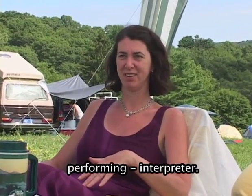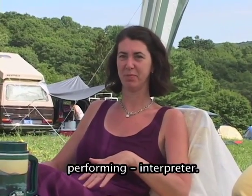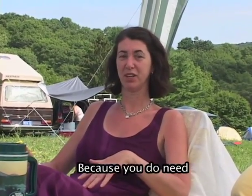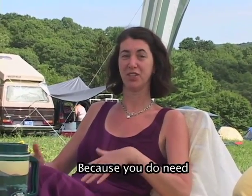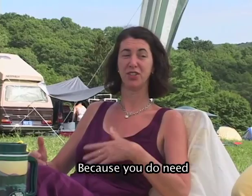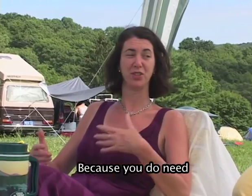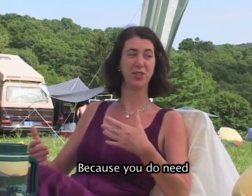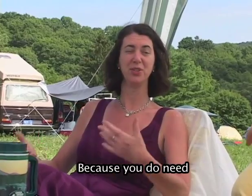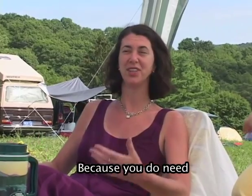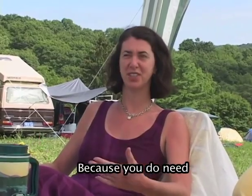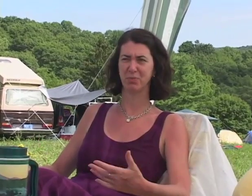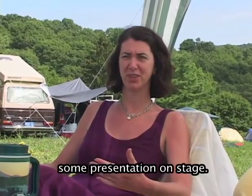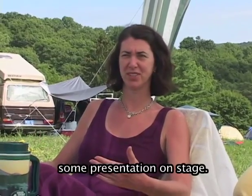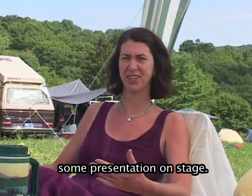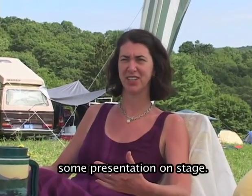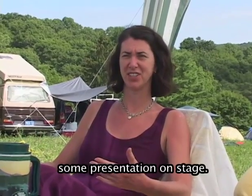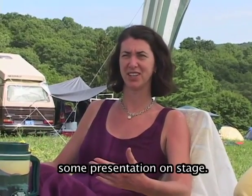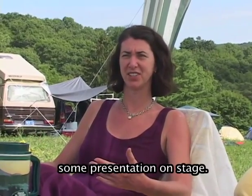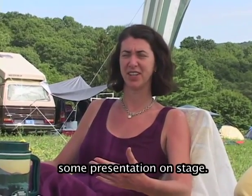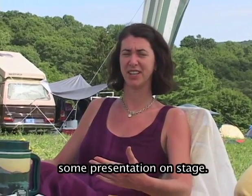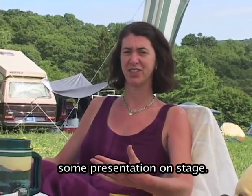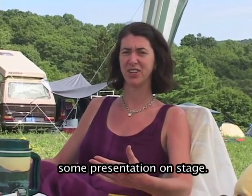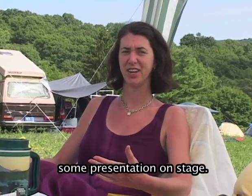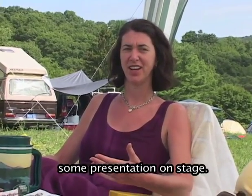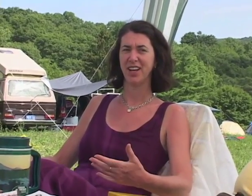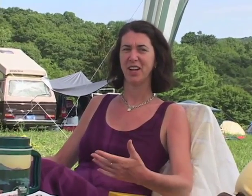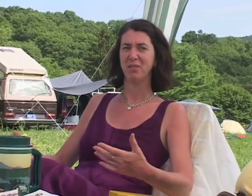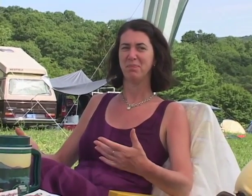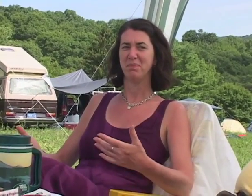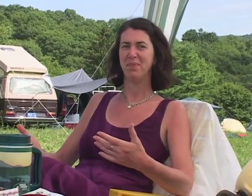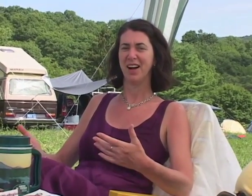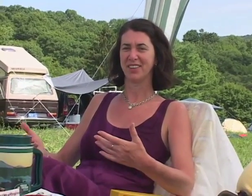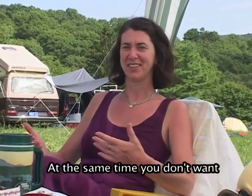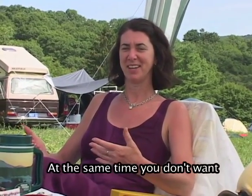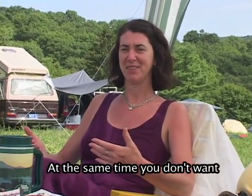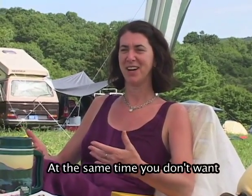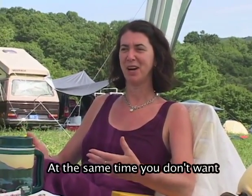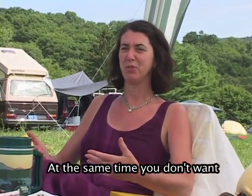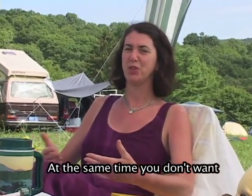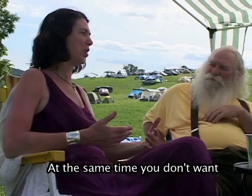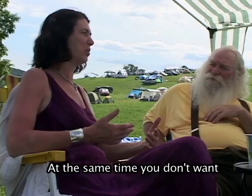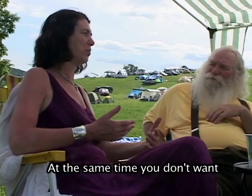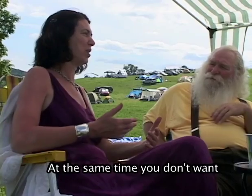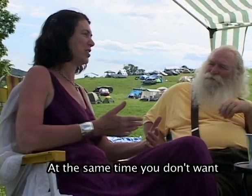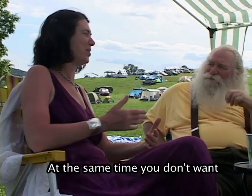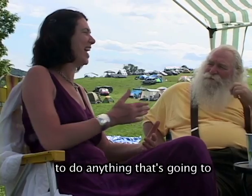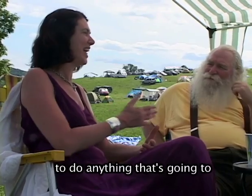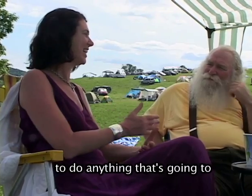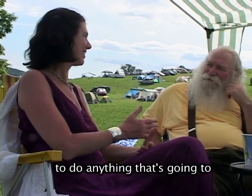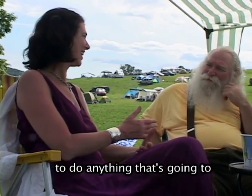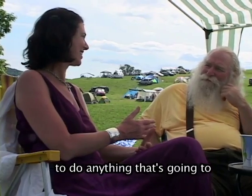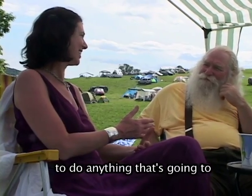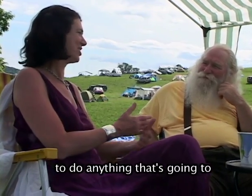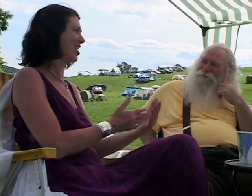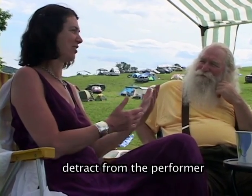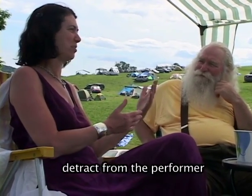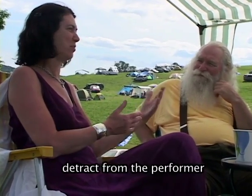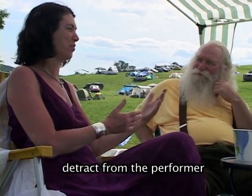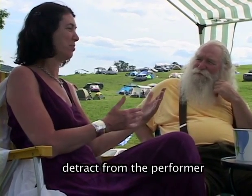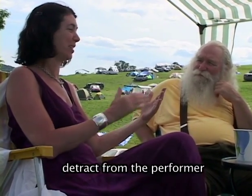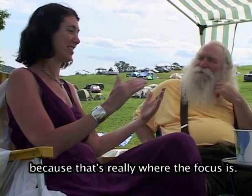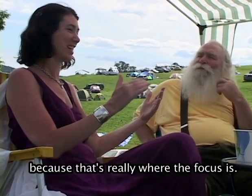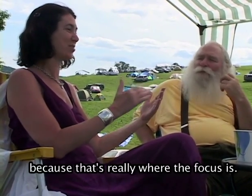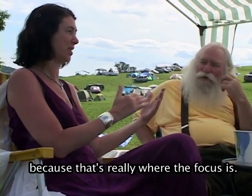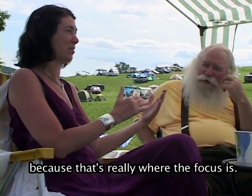interpreter, because you do need some presentation on stage. At the same time, you don't want to do anything that's going to detract